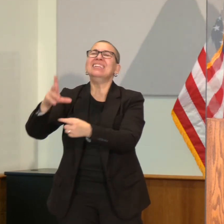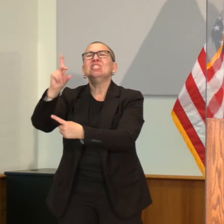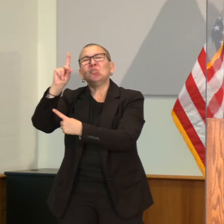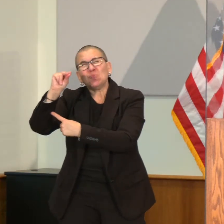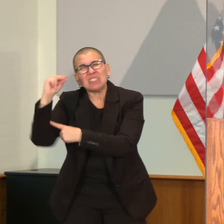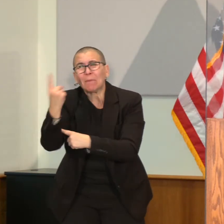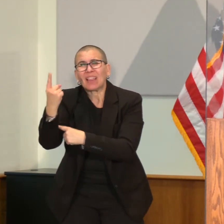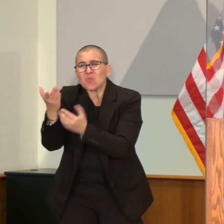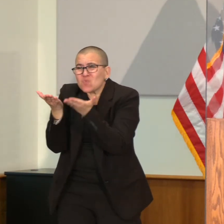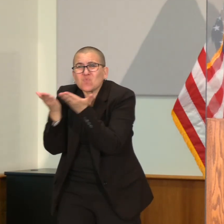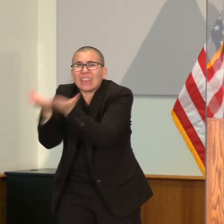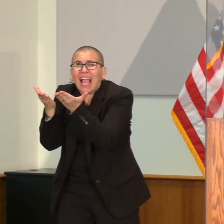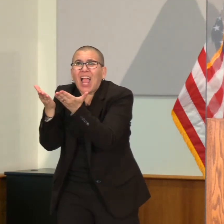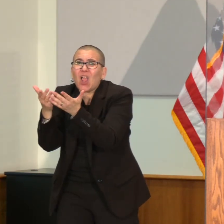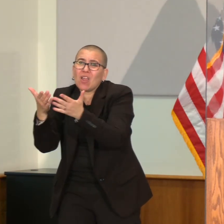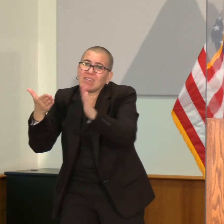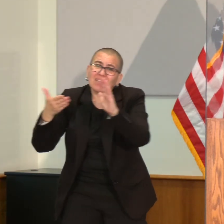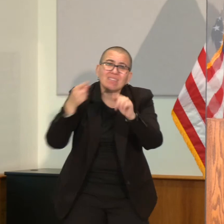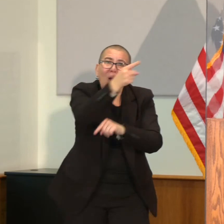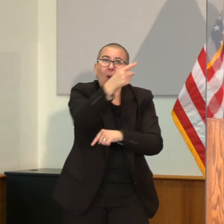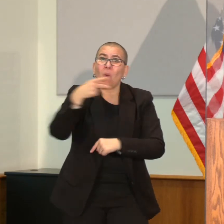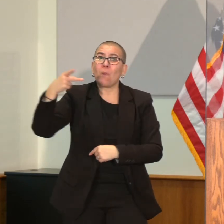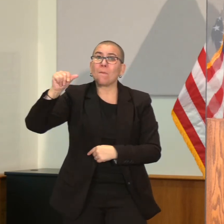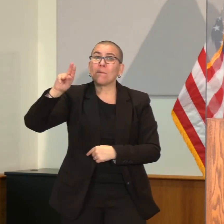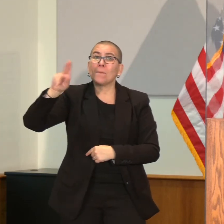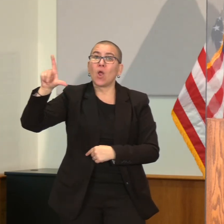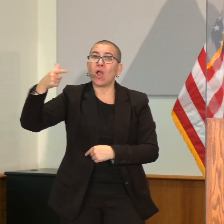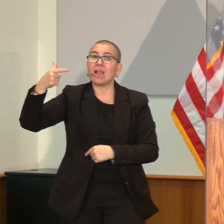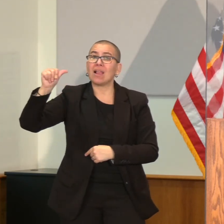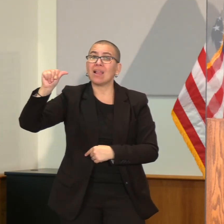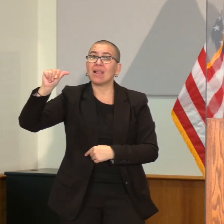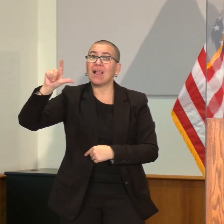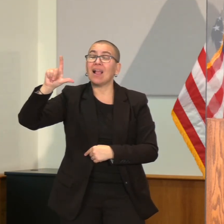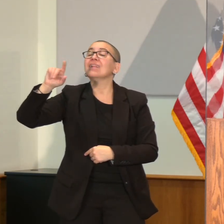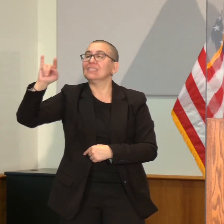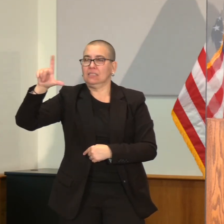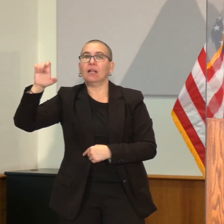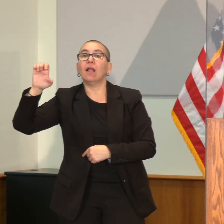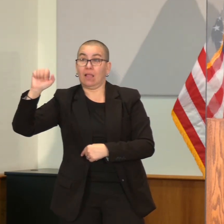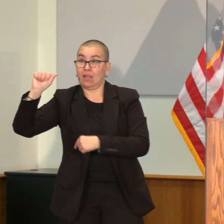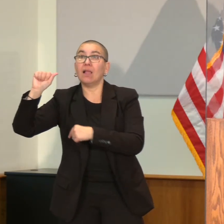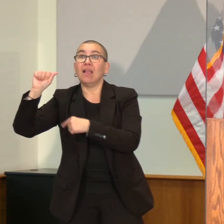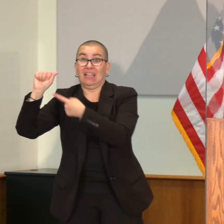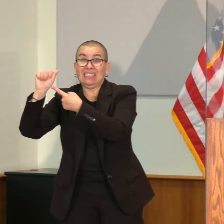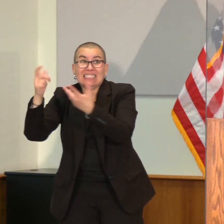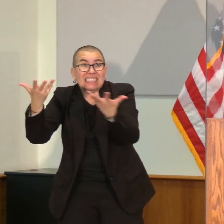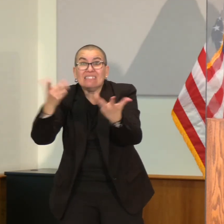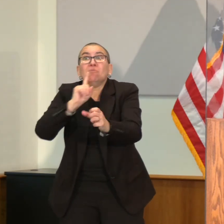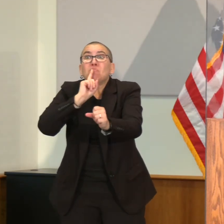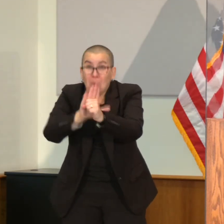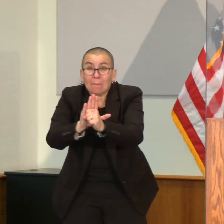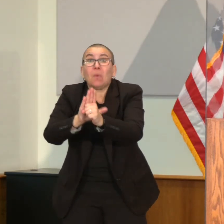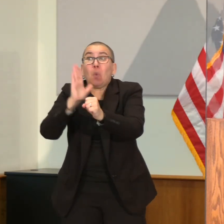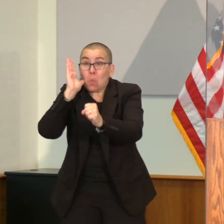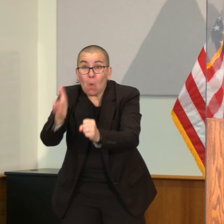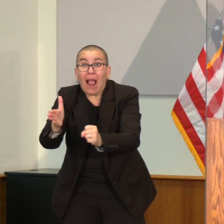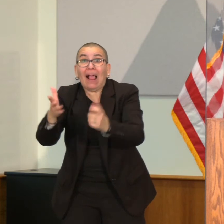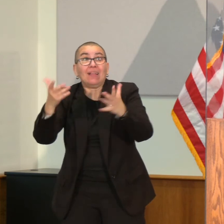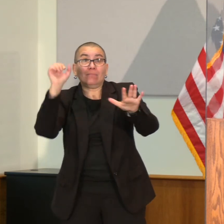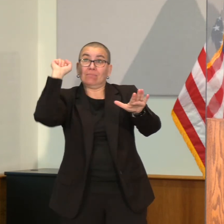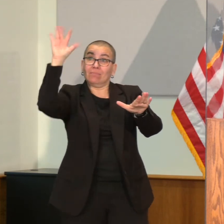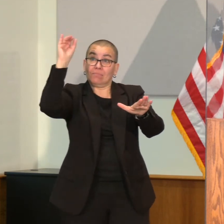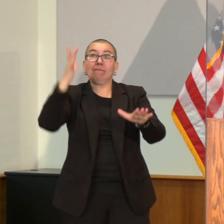Paul Gazelka gave us his word that the Senate would take additional steps to consider and adopt police reform